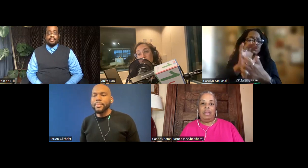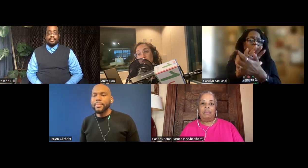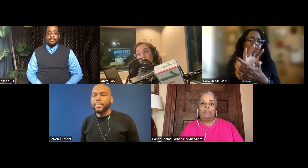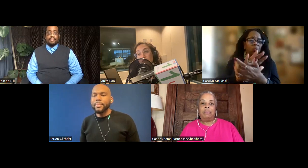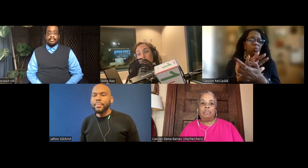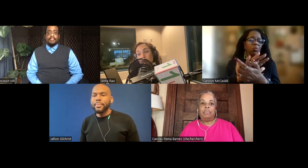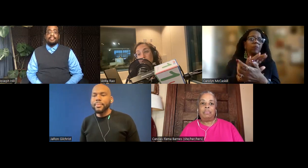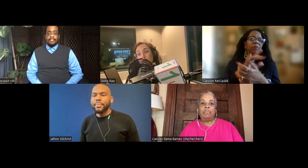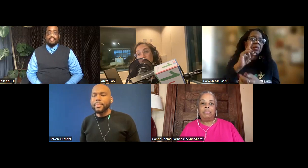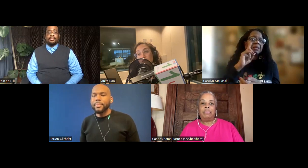that.